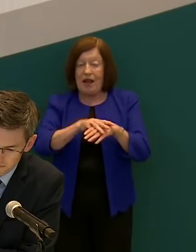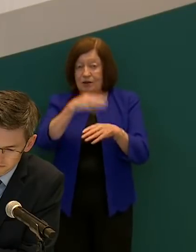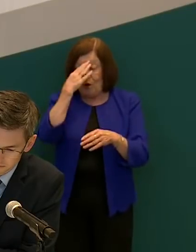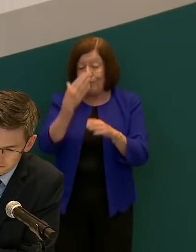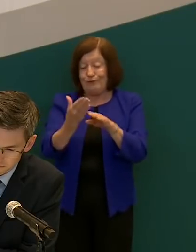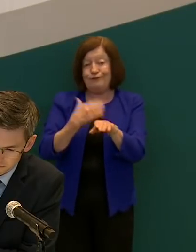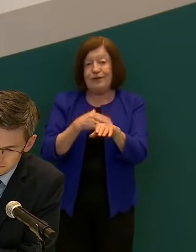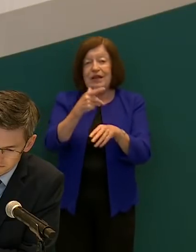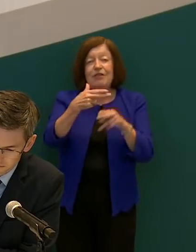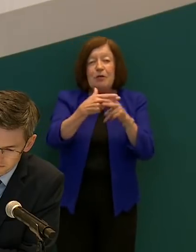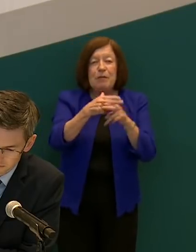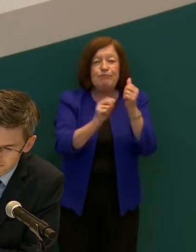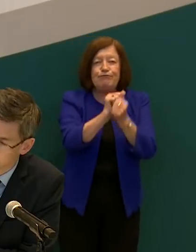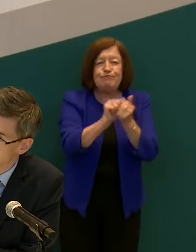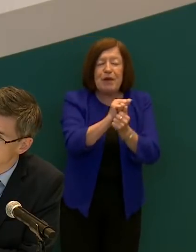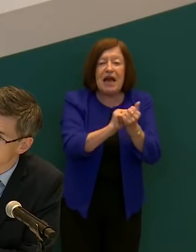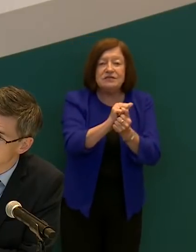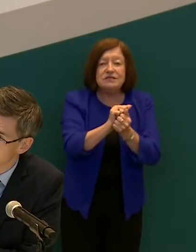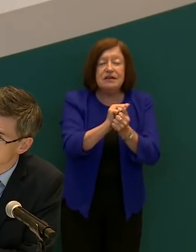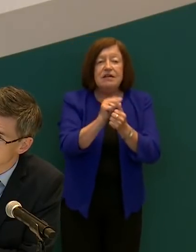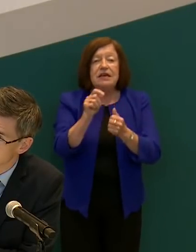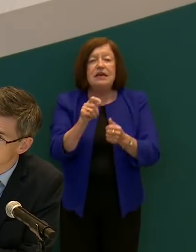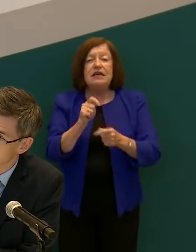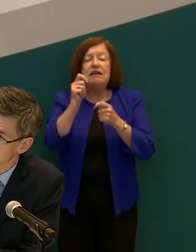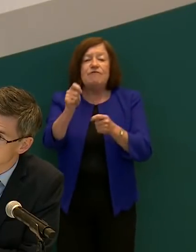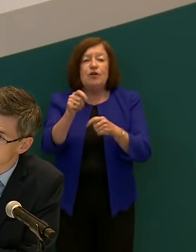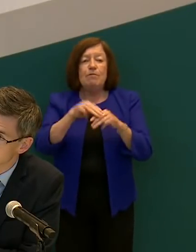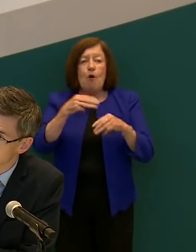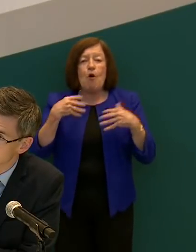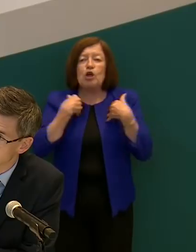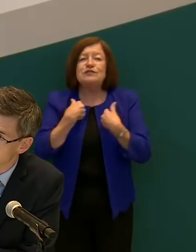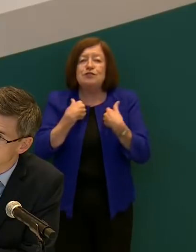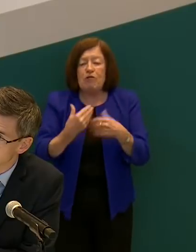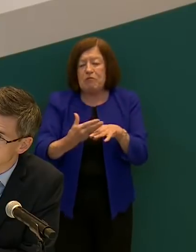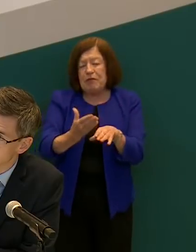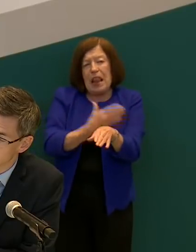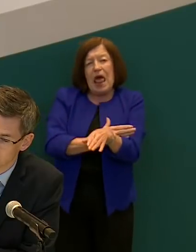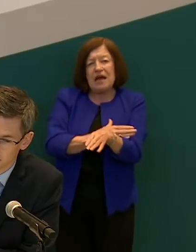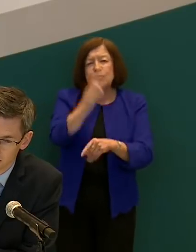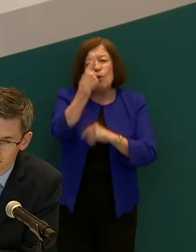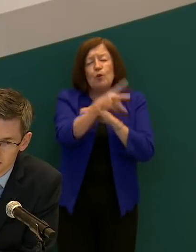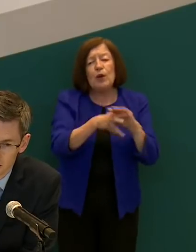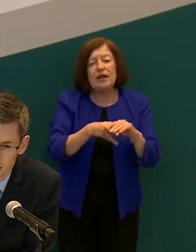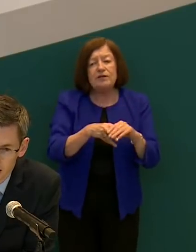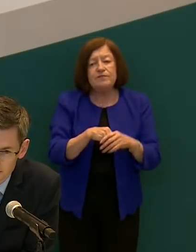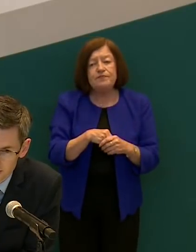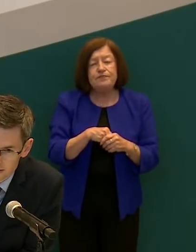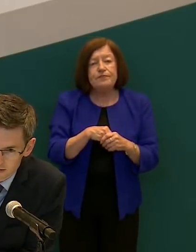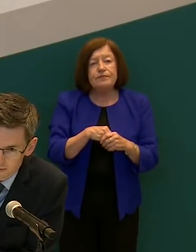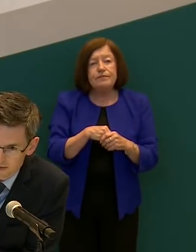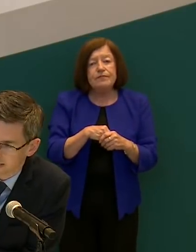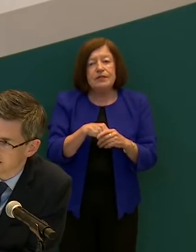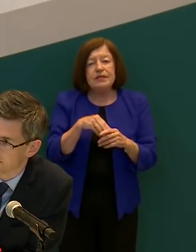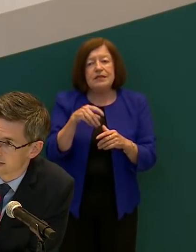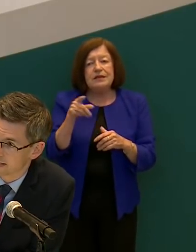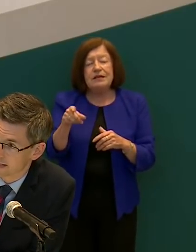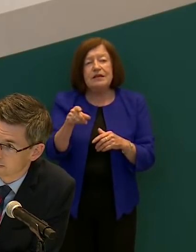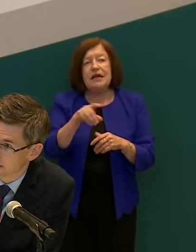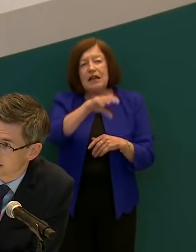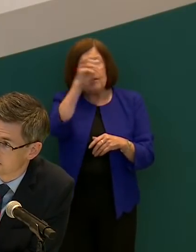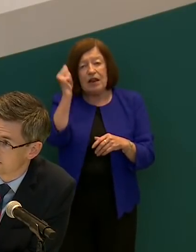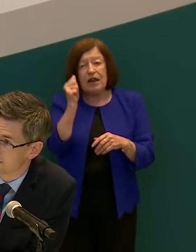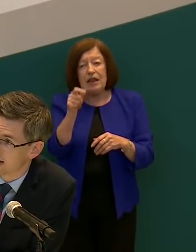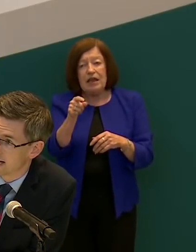meat processing plants that have given you concern in the last week? So I suppose significant